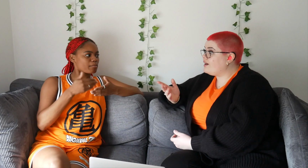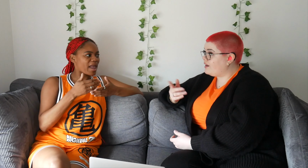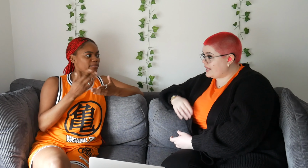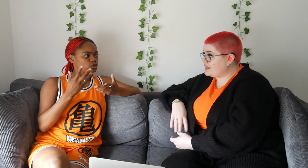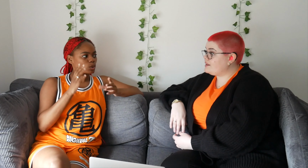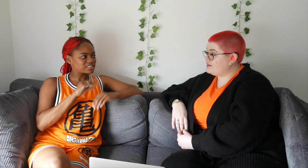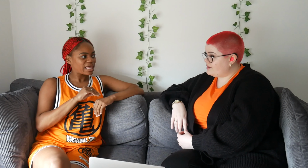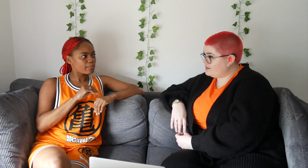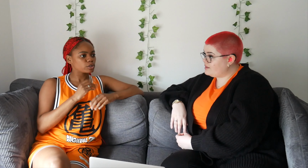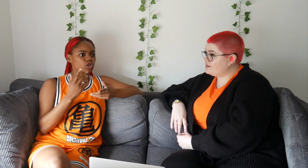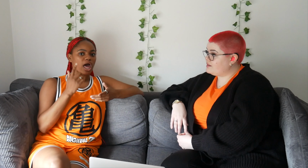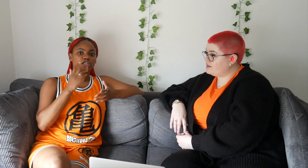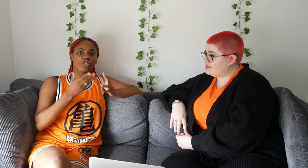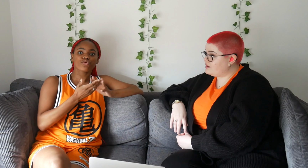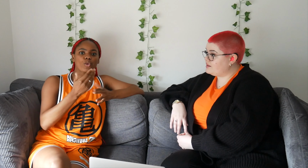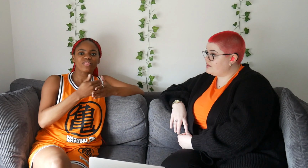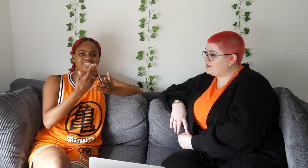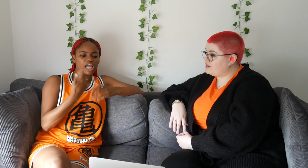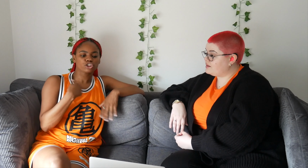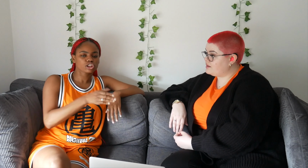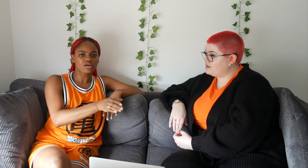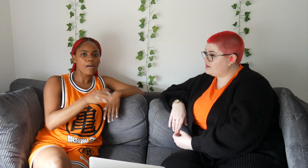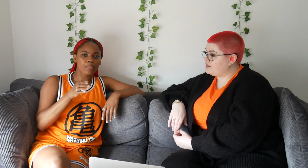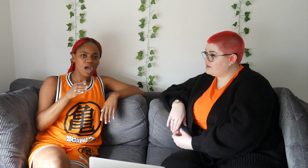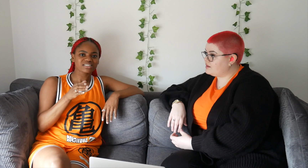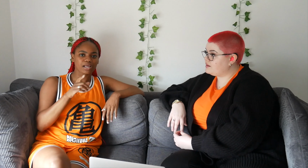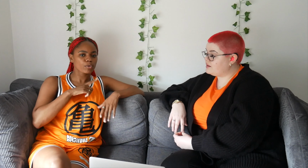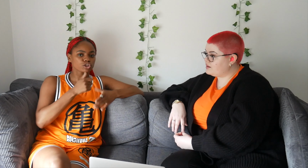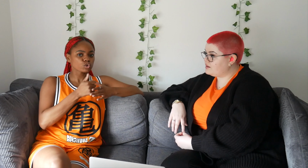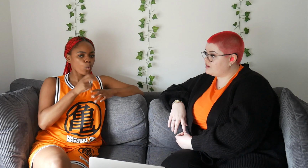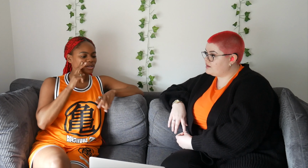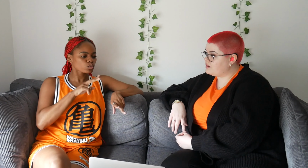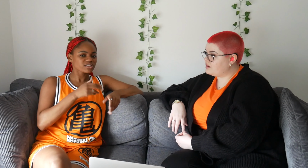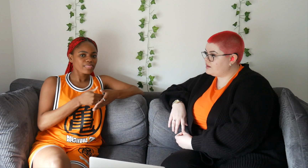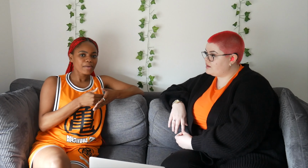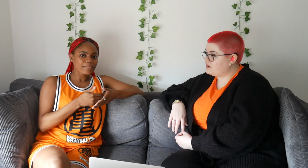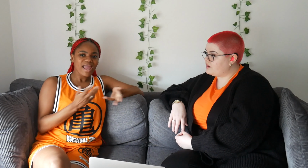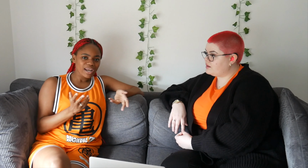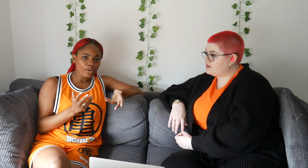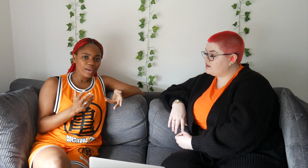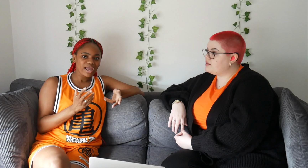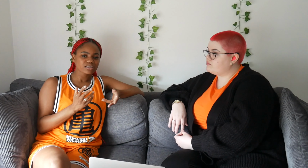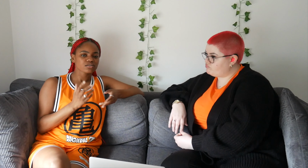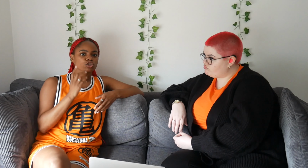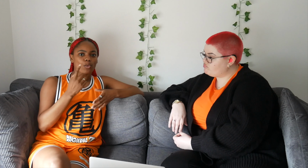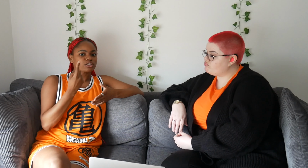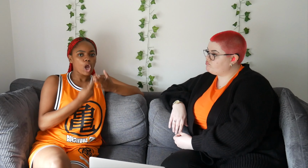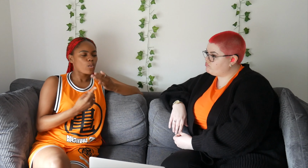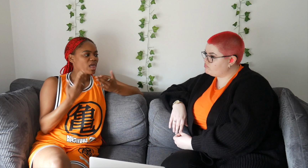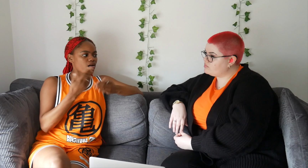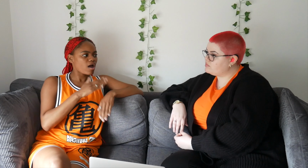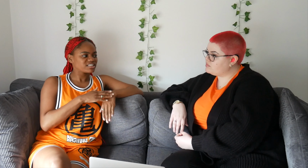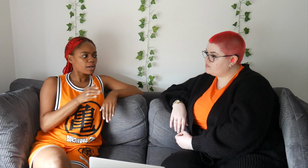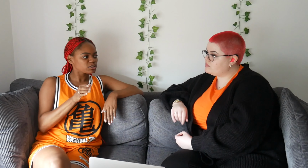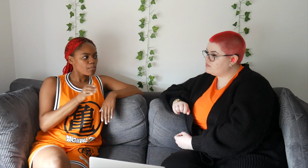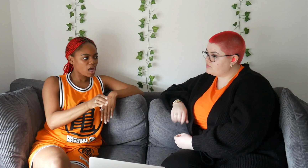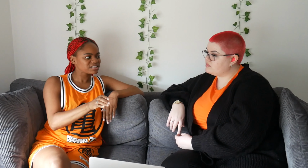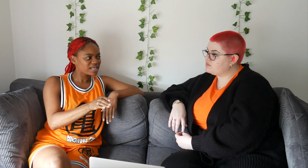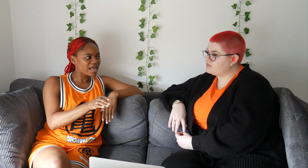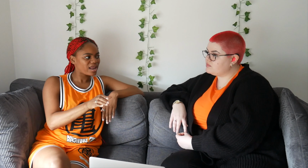not sleeping. So like through the day, she just unplugs it because she's watching the baby anyways. So it's only at night time that she plugs it in